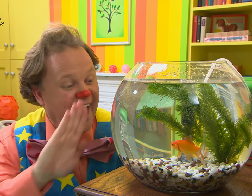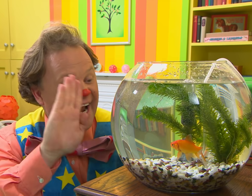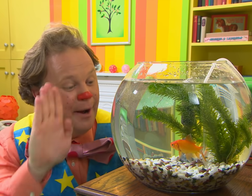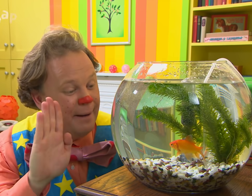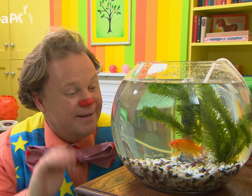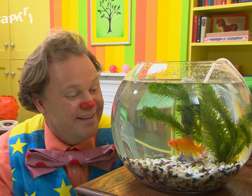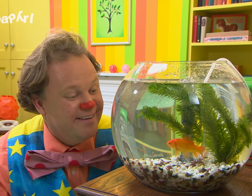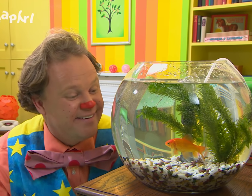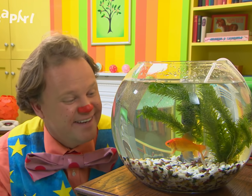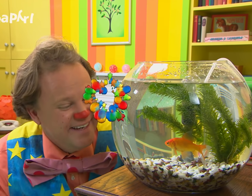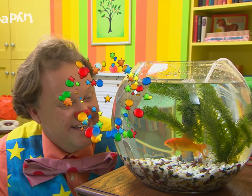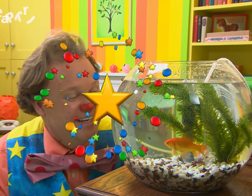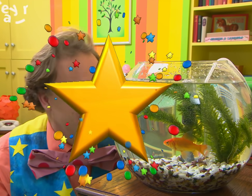Hello, Bubbles.